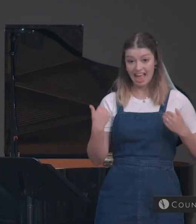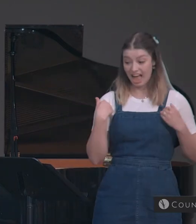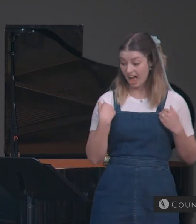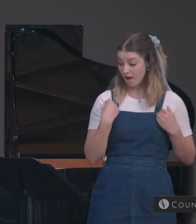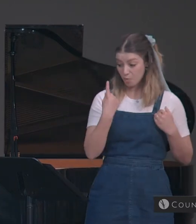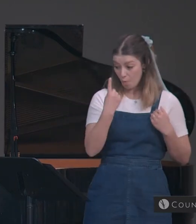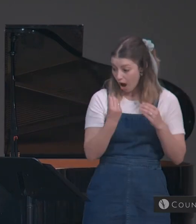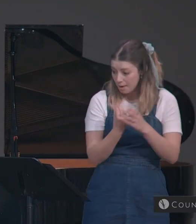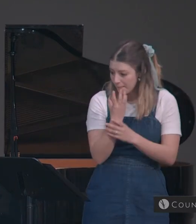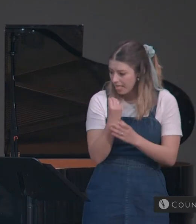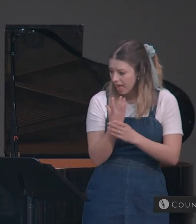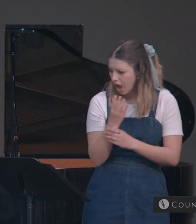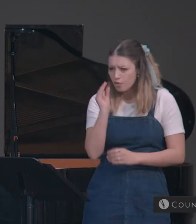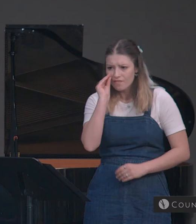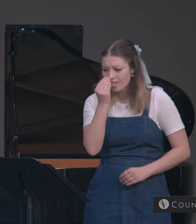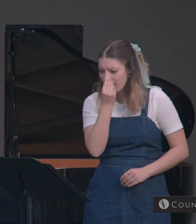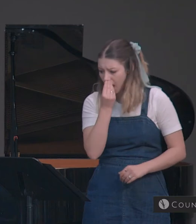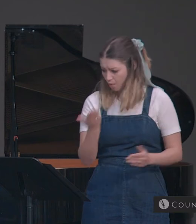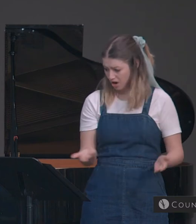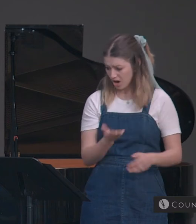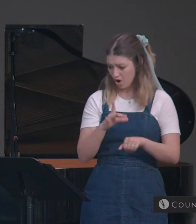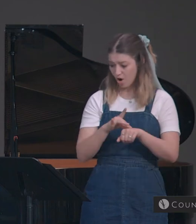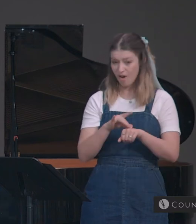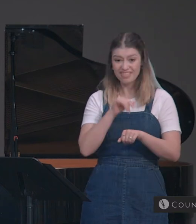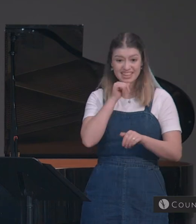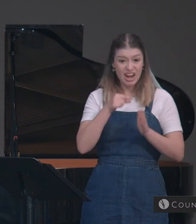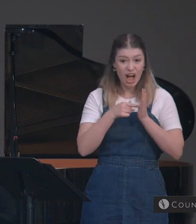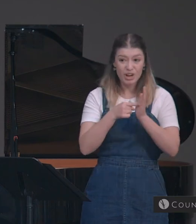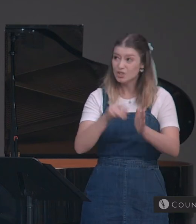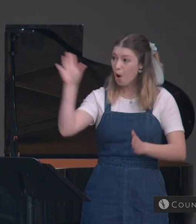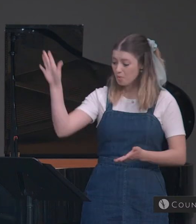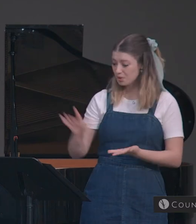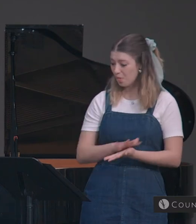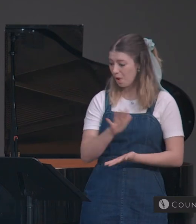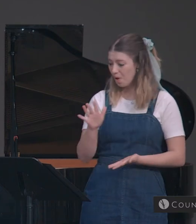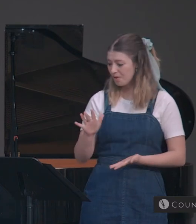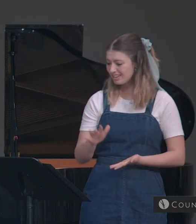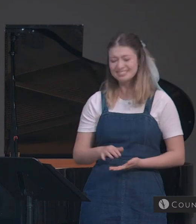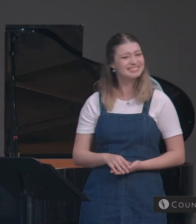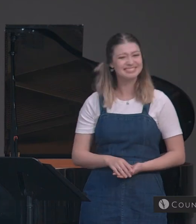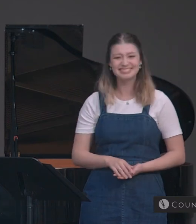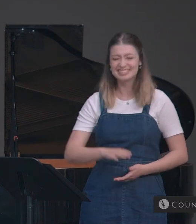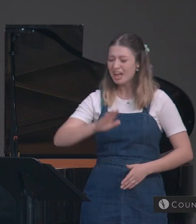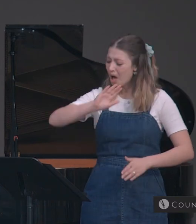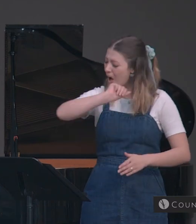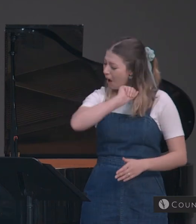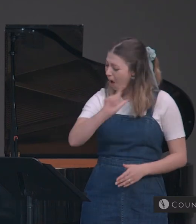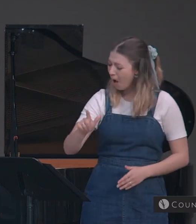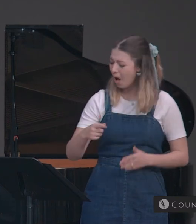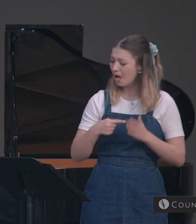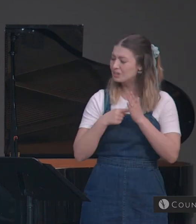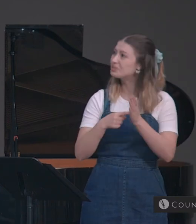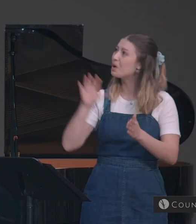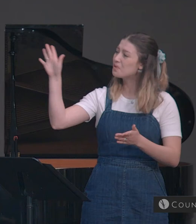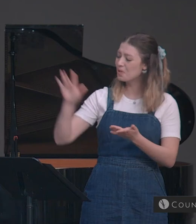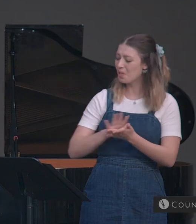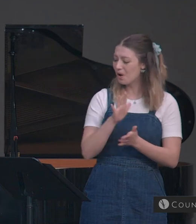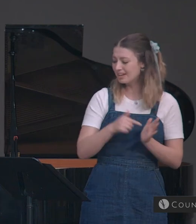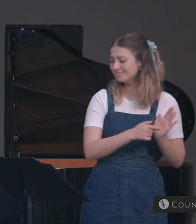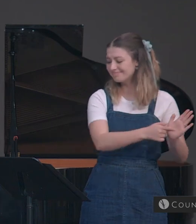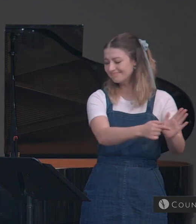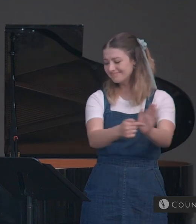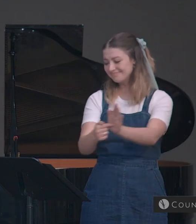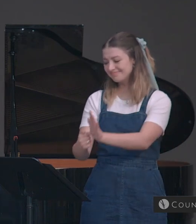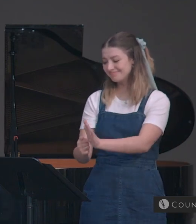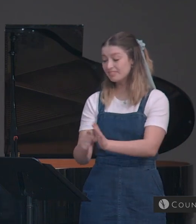there's not a plant or cloud below but makes thy